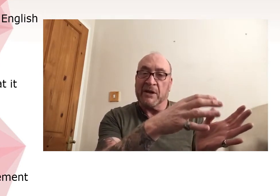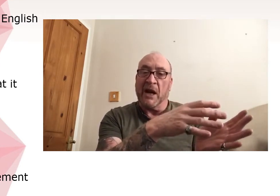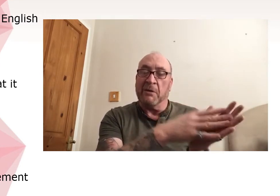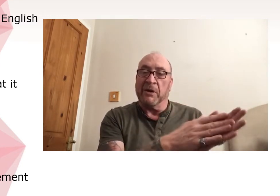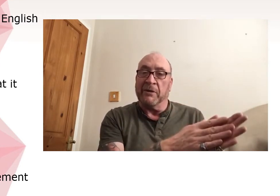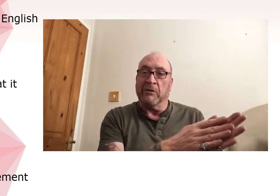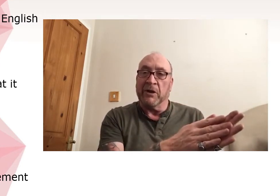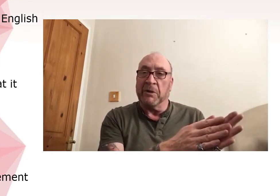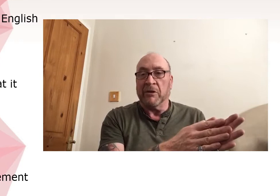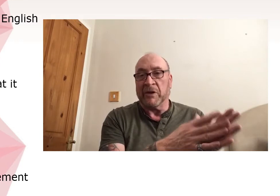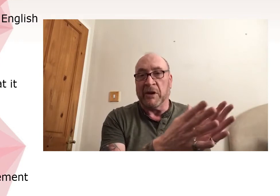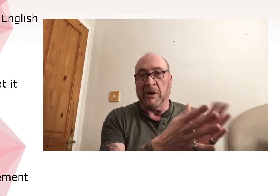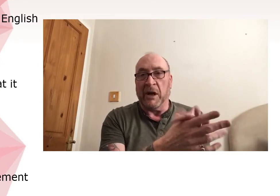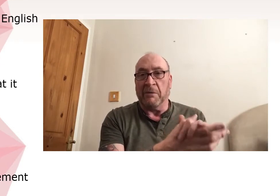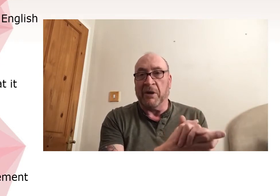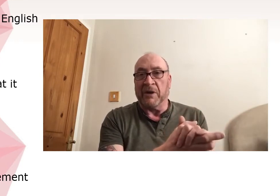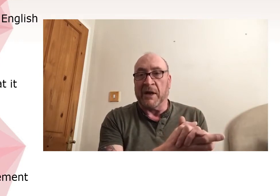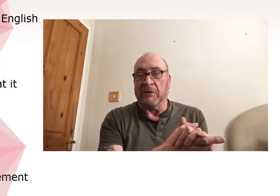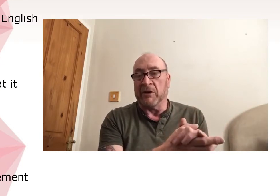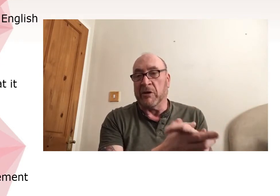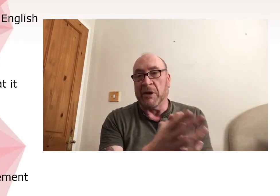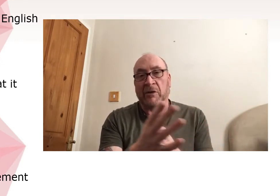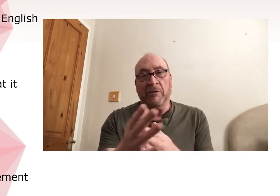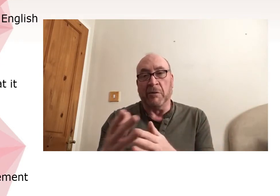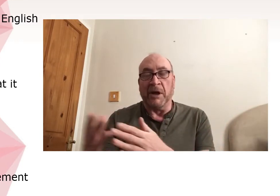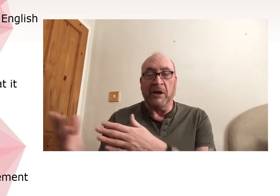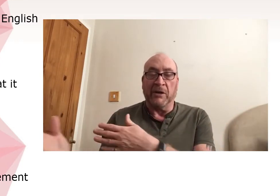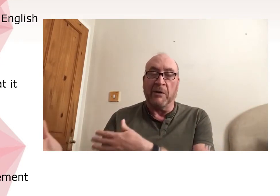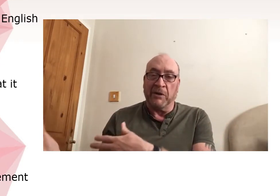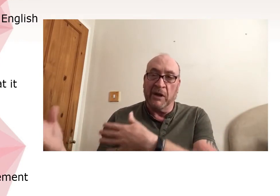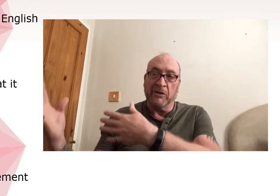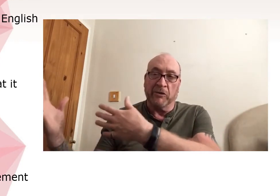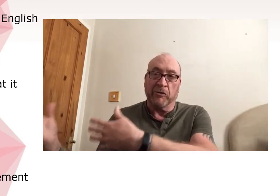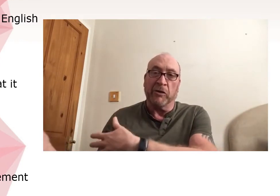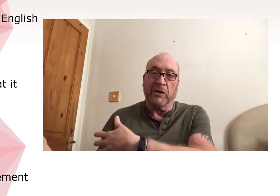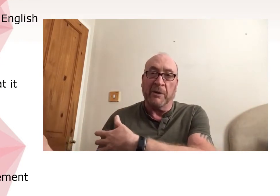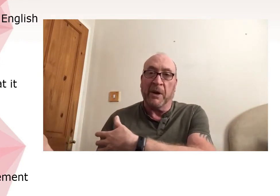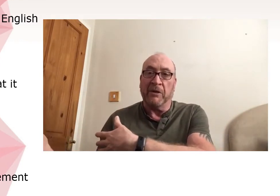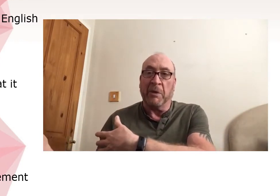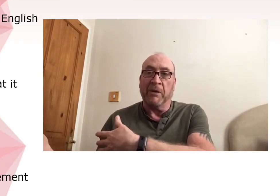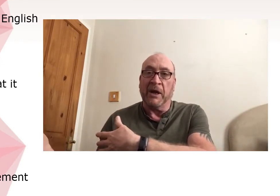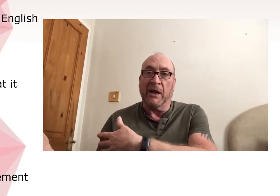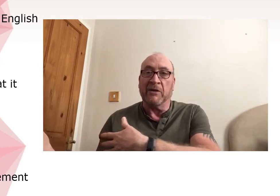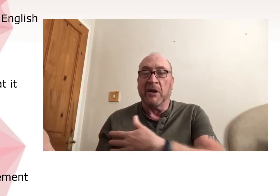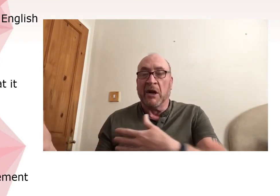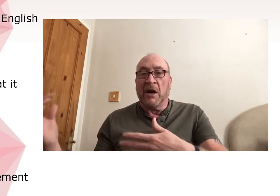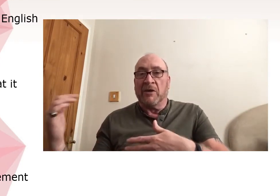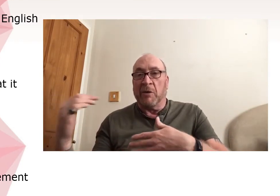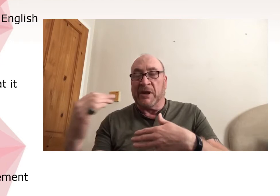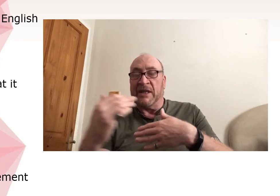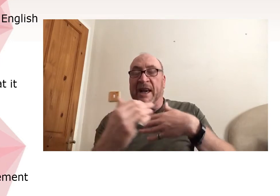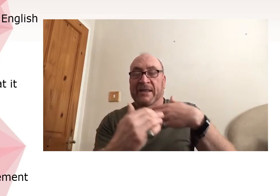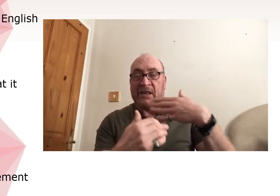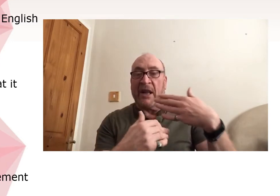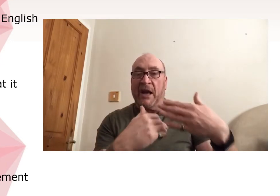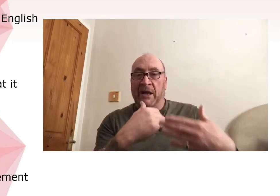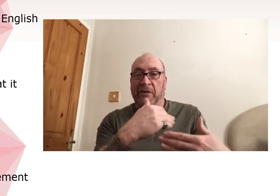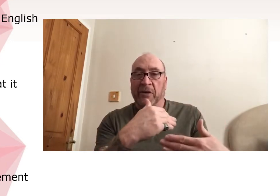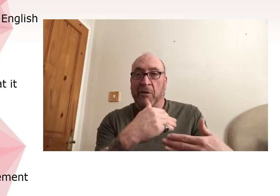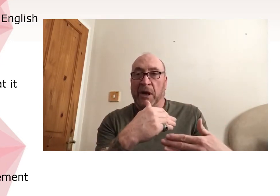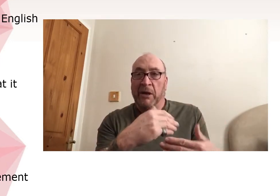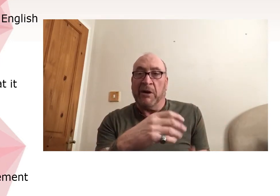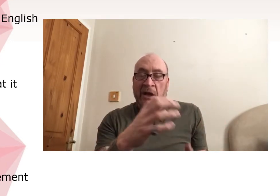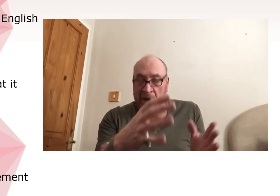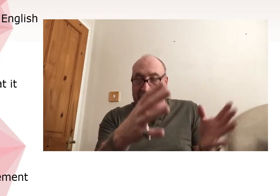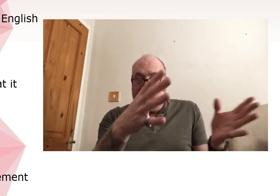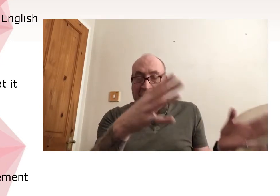makes it slightly more difficult is because British Sign Language is not formulated the same as English, not structured the same way as spoken English. So in which case it is slightly different the